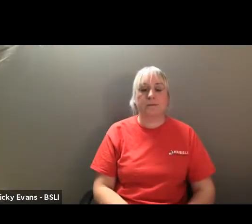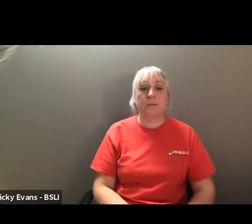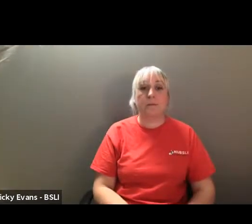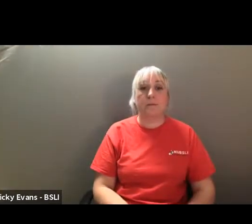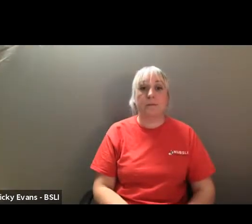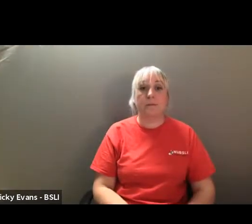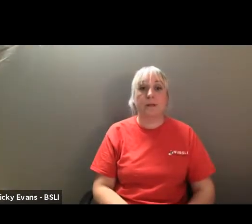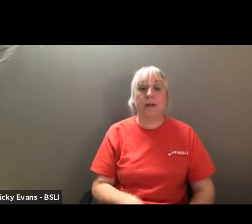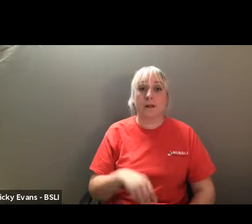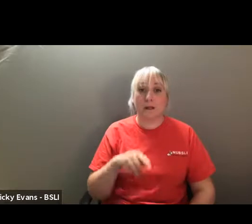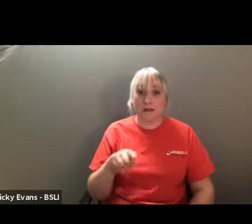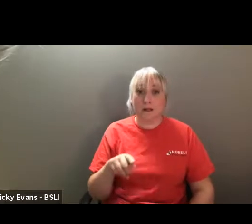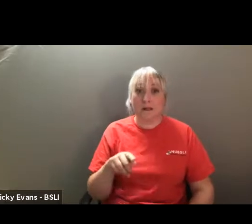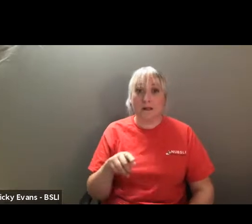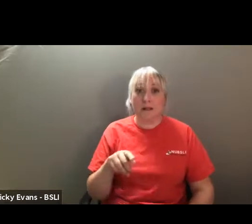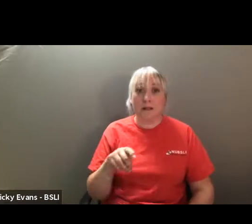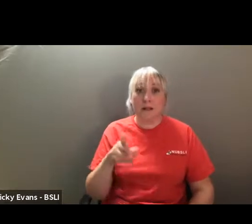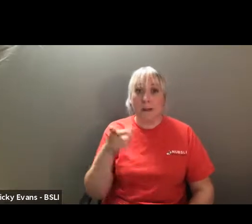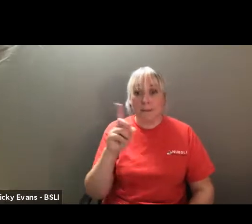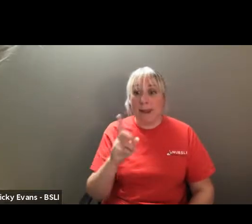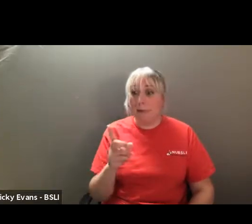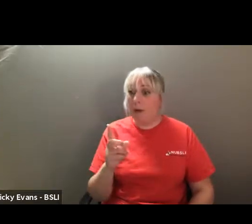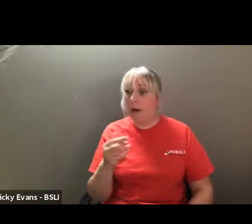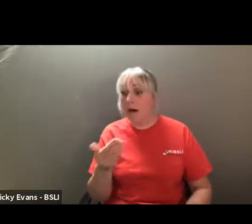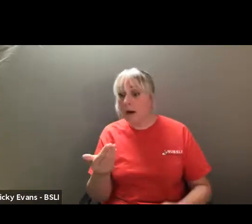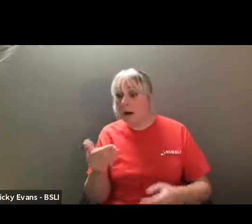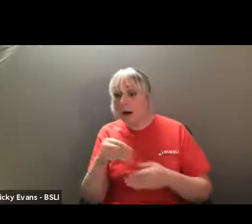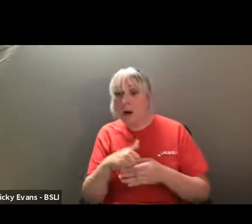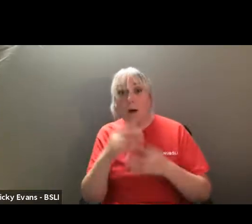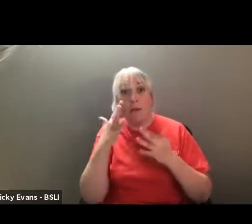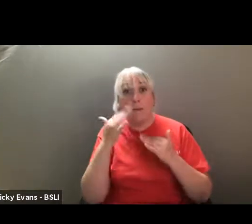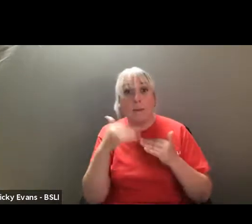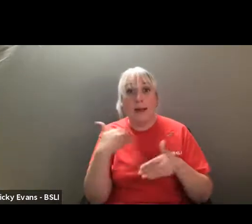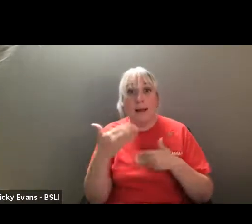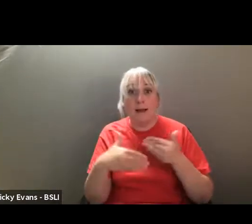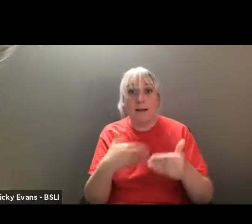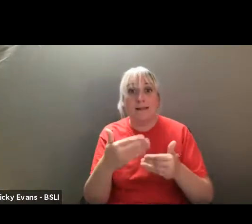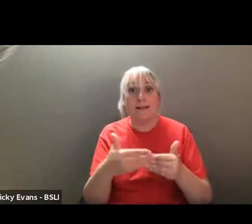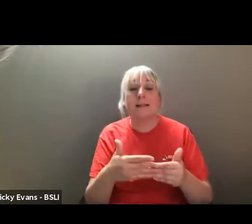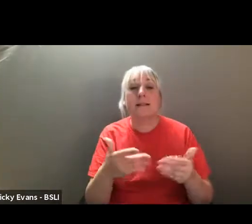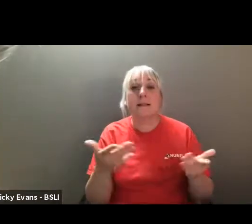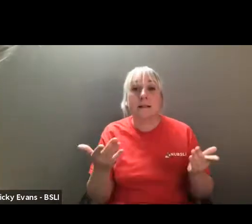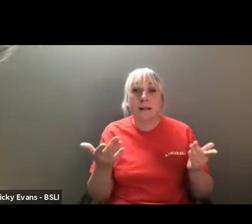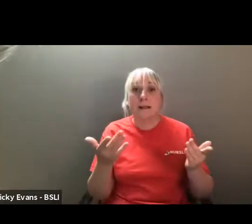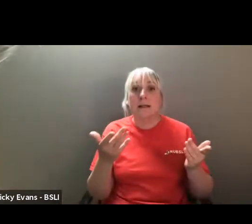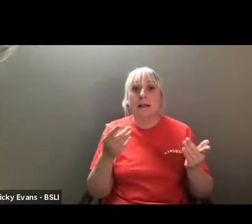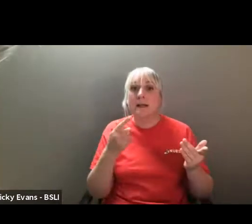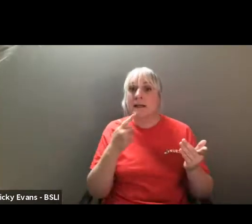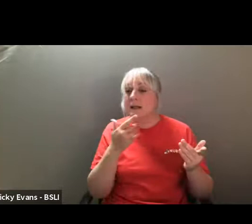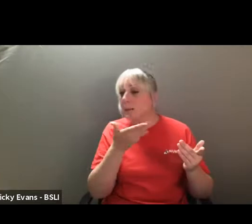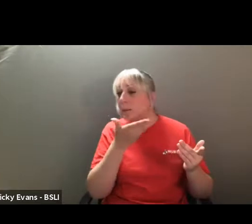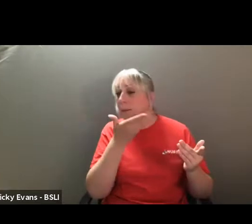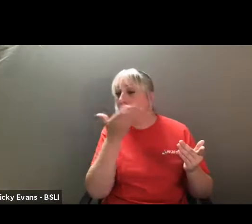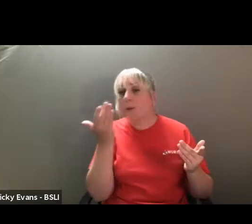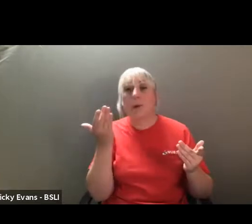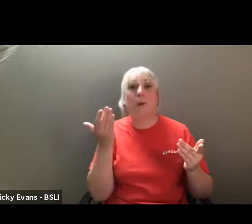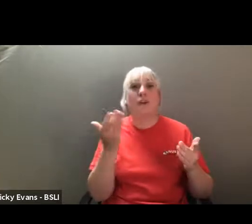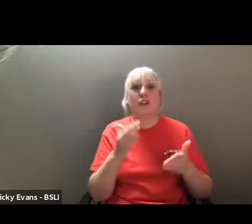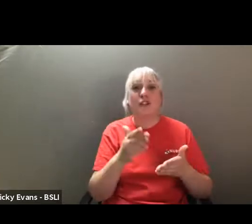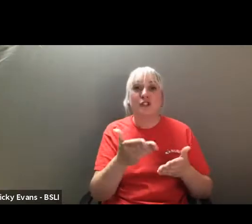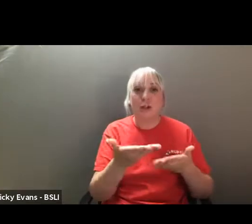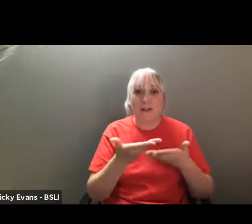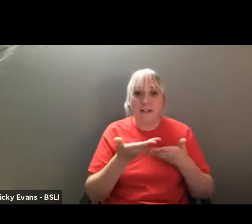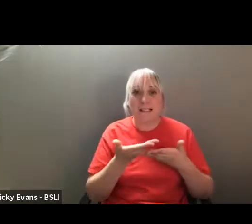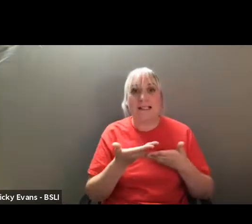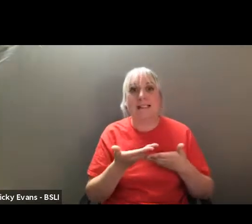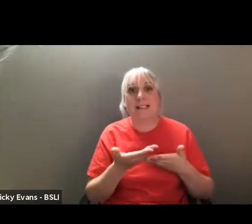trade-off, though, was for people inside the program is that they didn't really have access to the wraparound services for people who